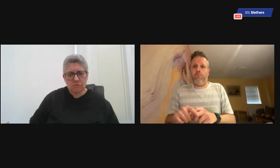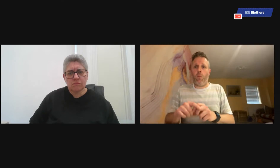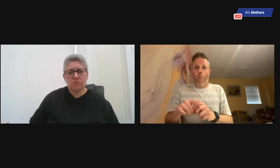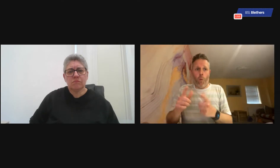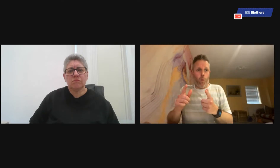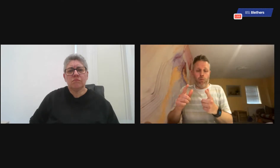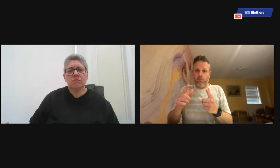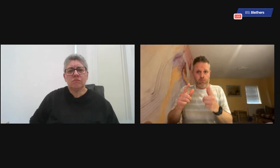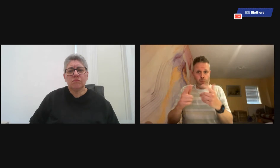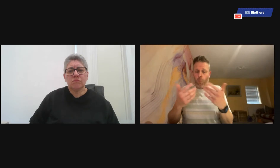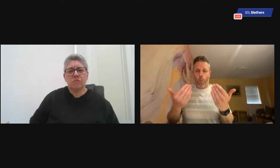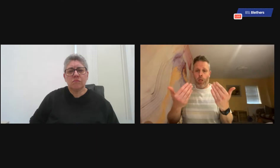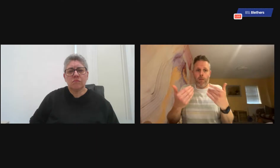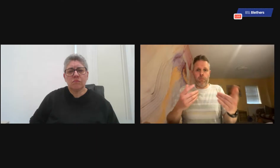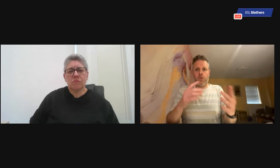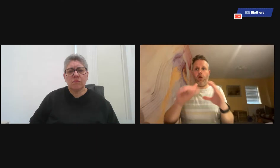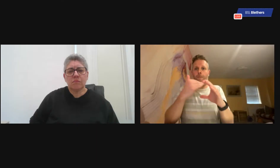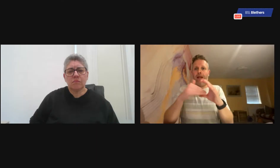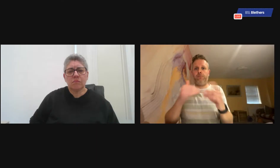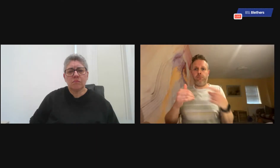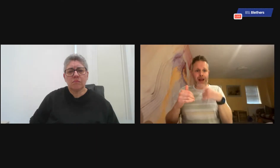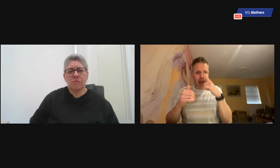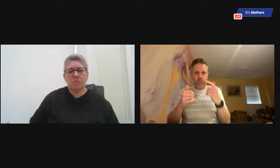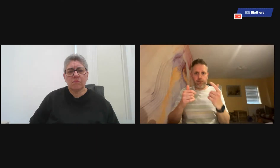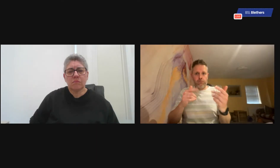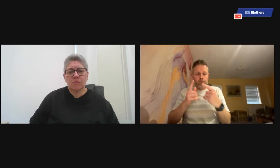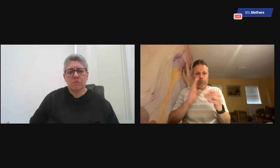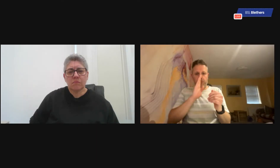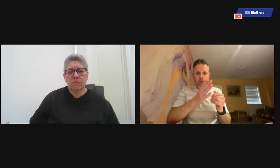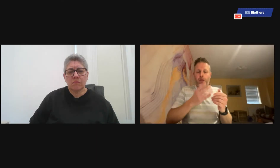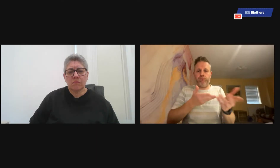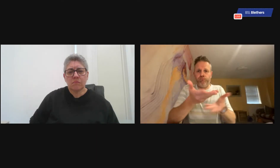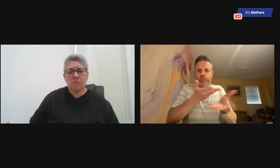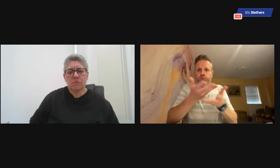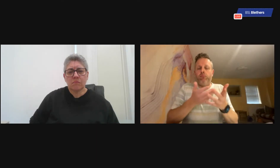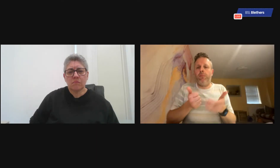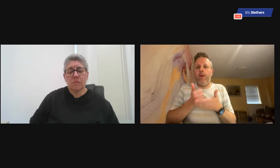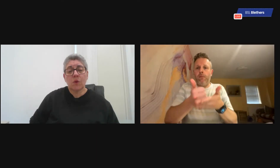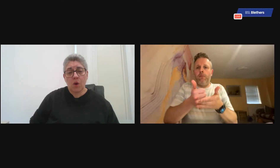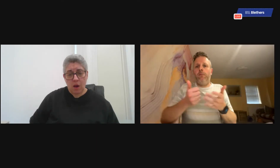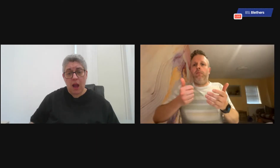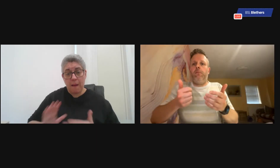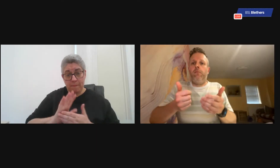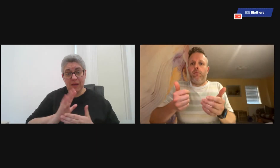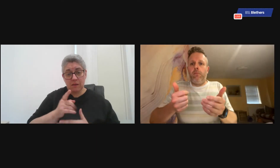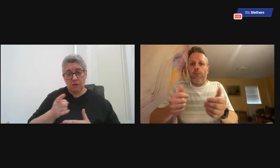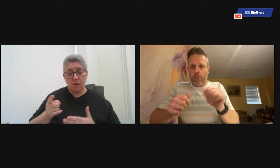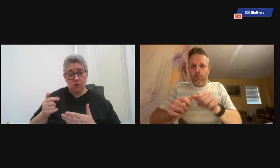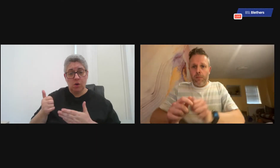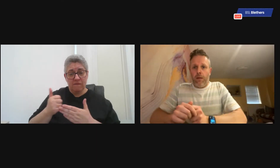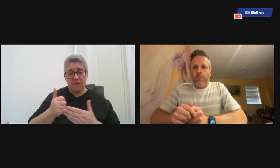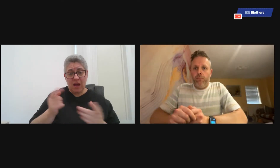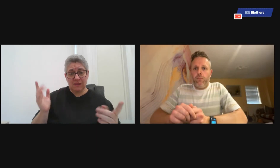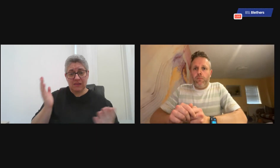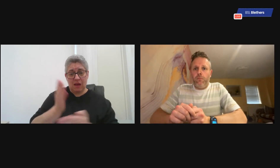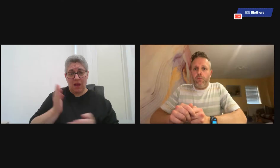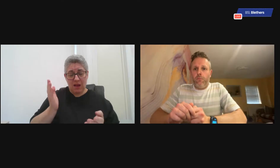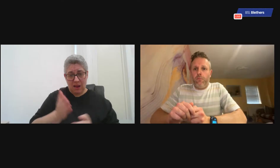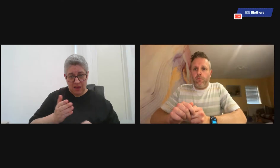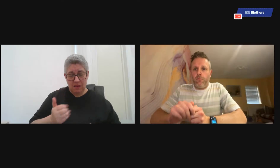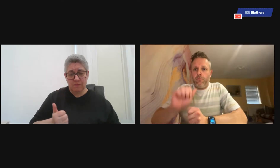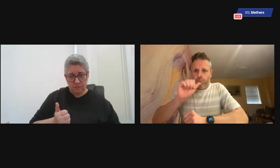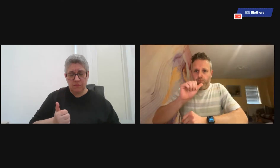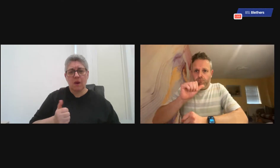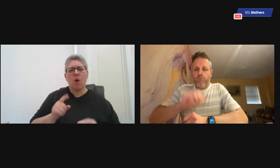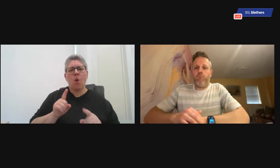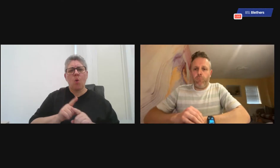give up. If there's barriers put in your way, please don't give up. You're welcome to email me, get in contact directly with me. I'm happy to support and give